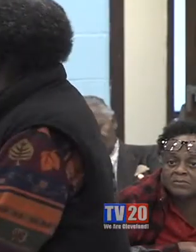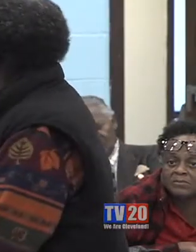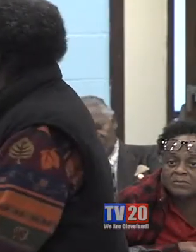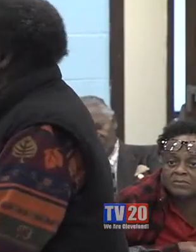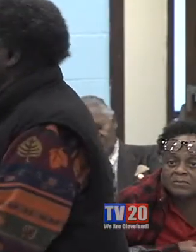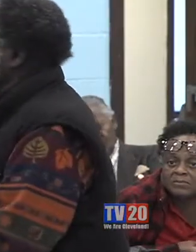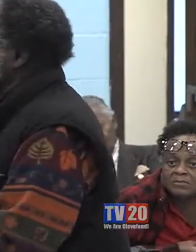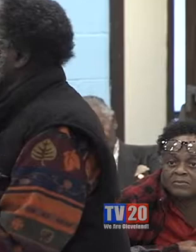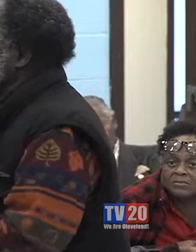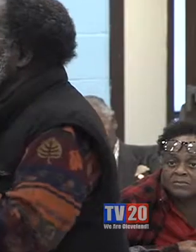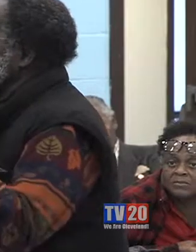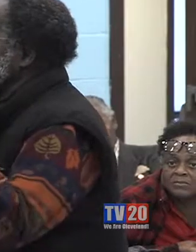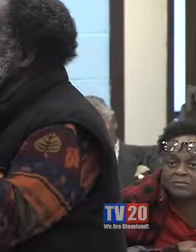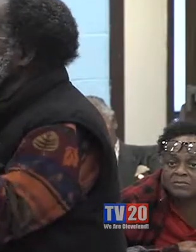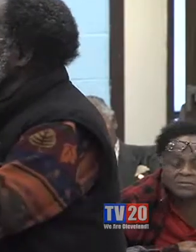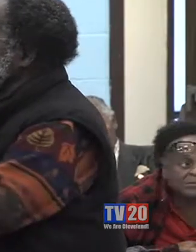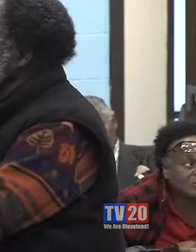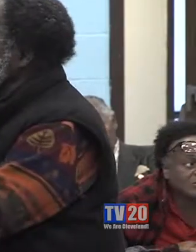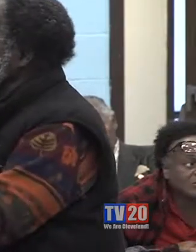think we are